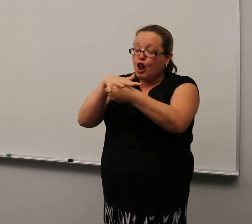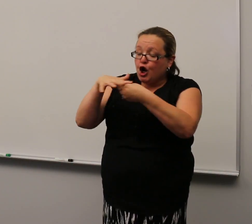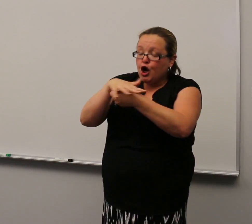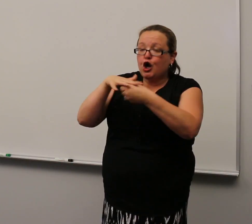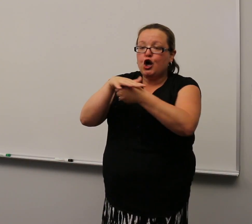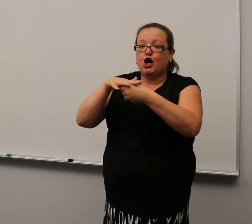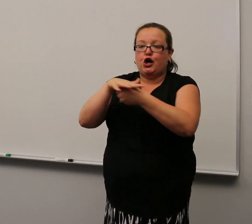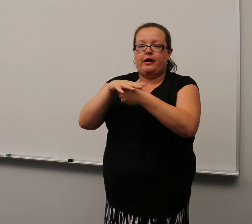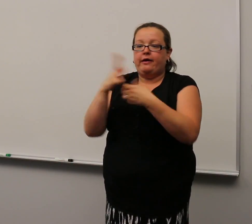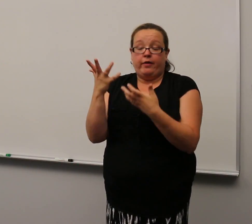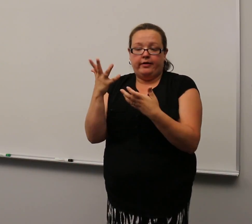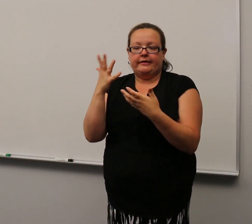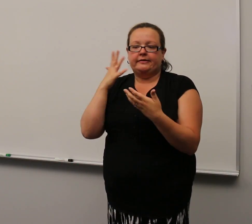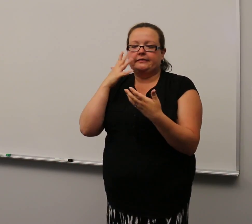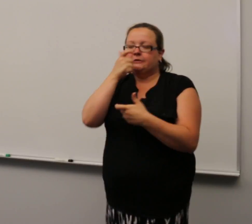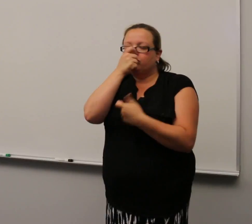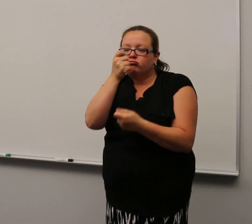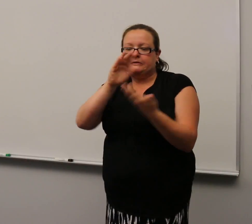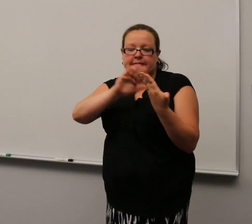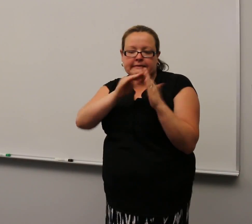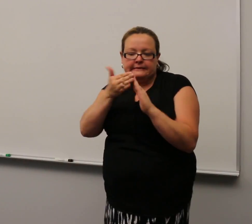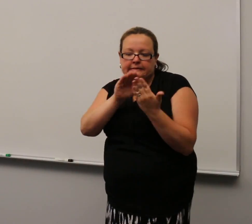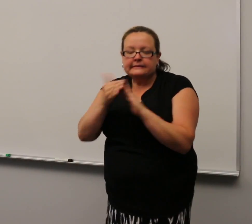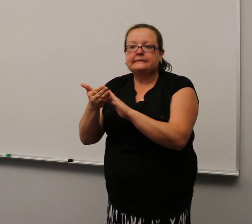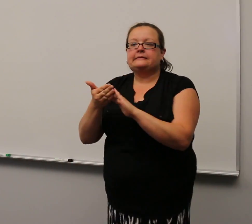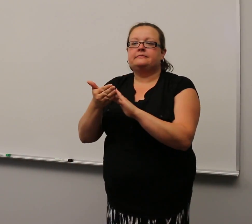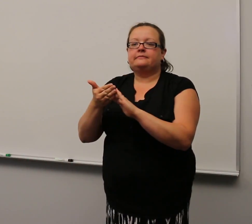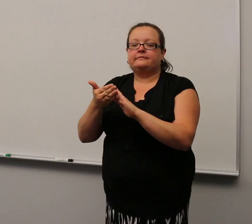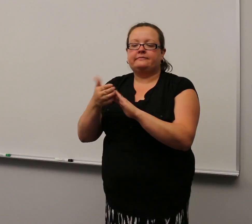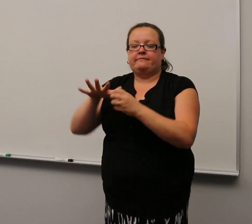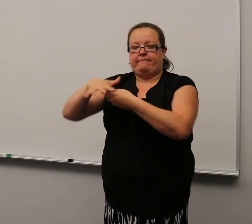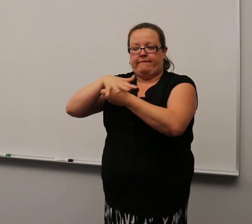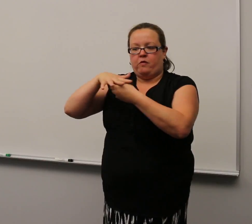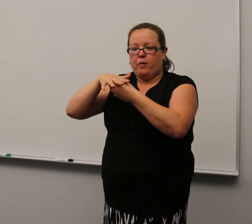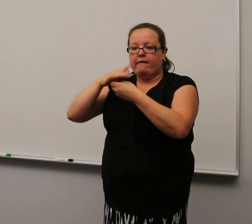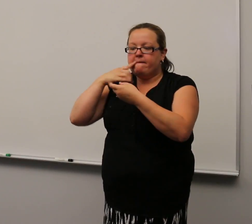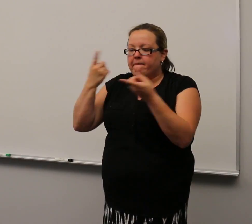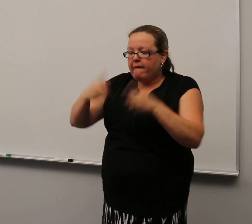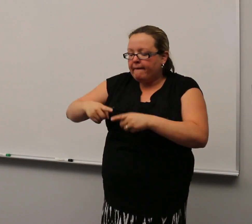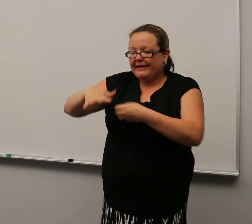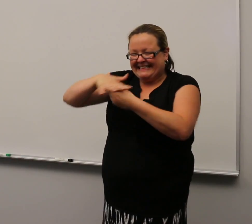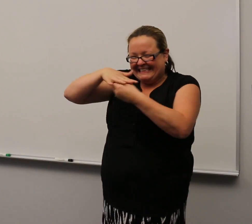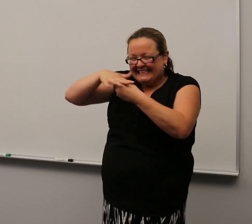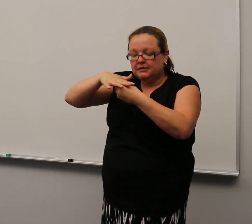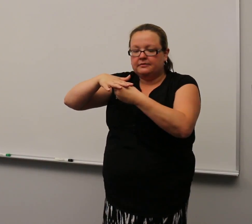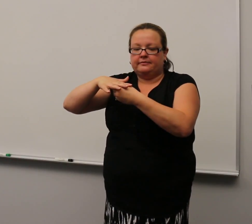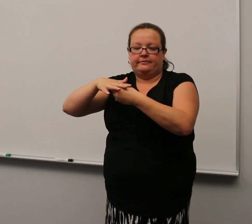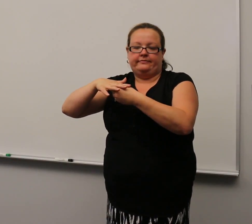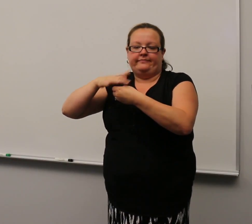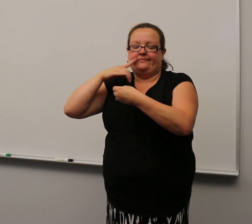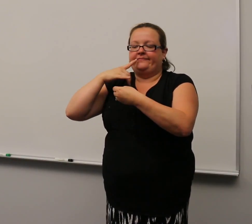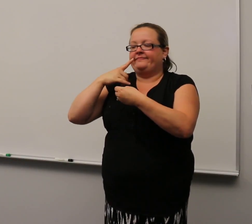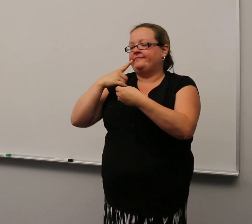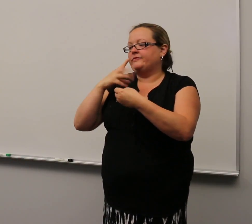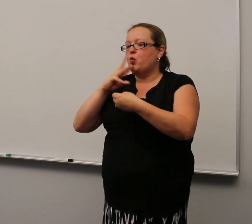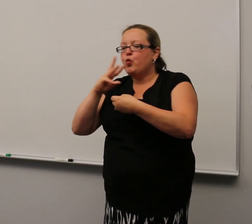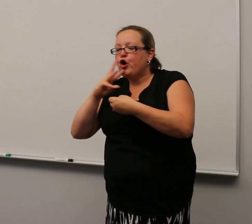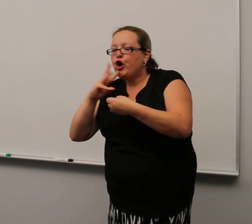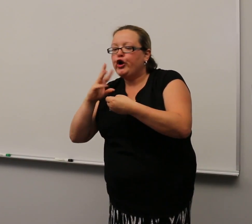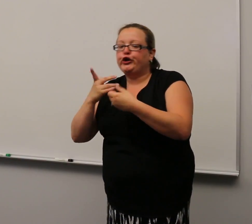of cities, towns, and villages, and they're responsible for local matters such as waste removal, water and sewage, libraries, and